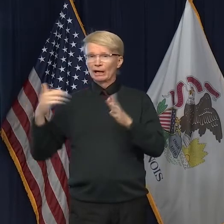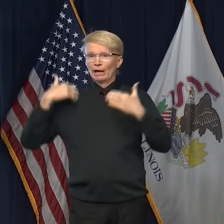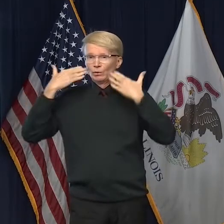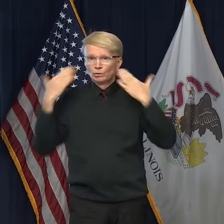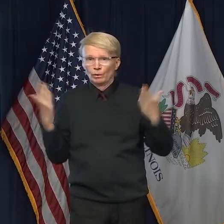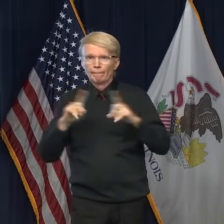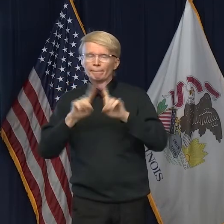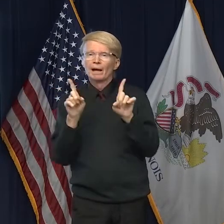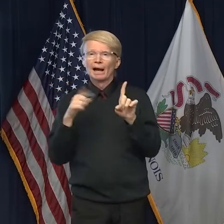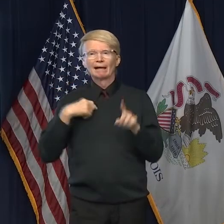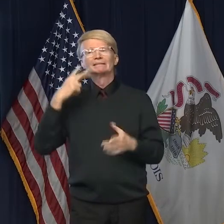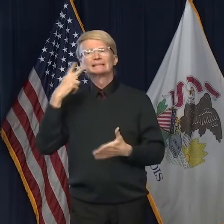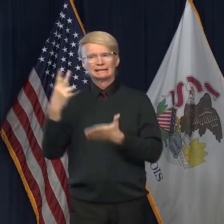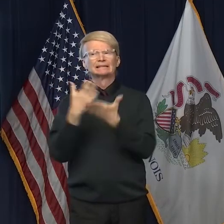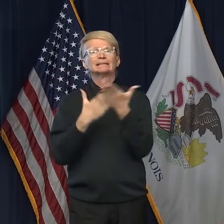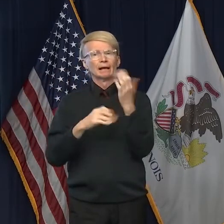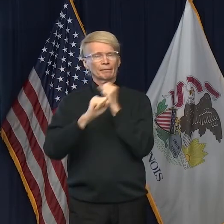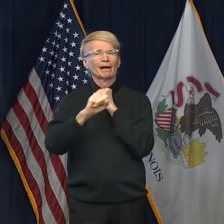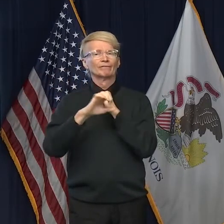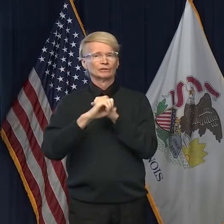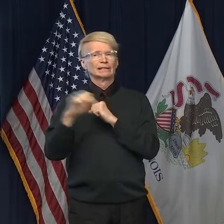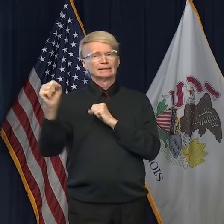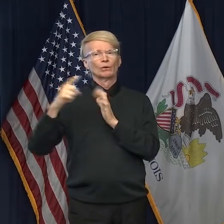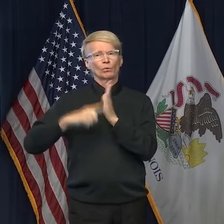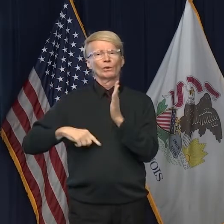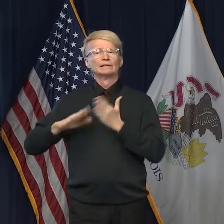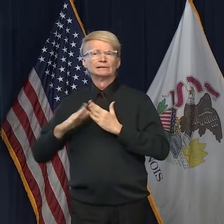what the state is doing, but